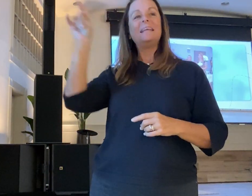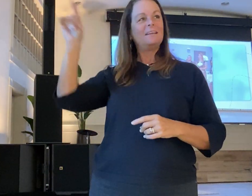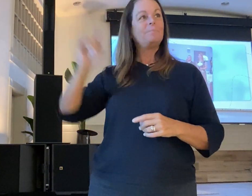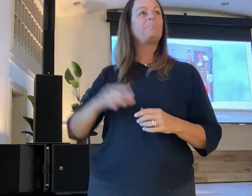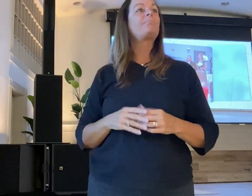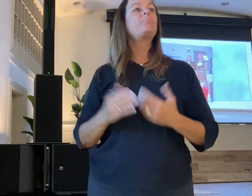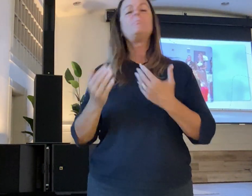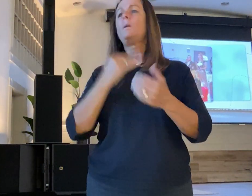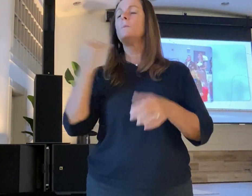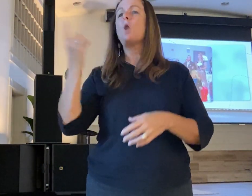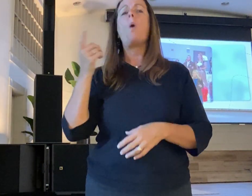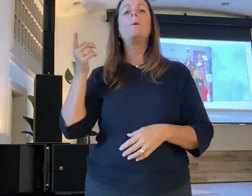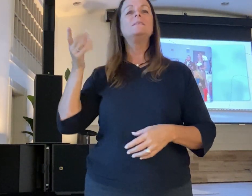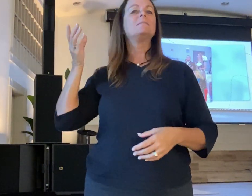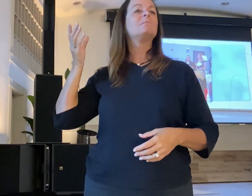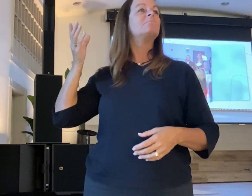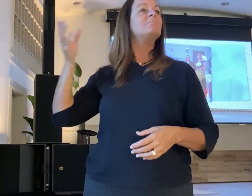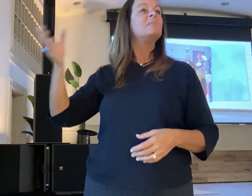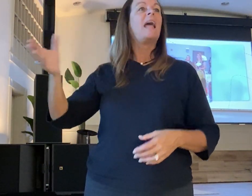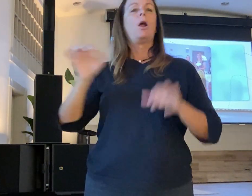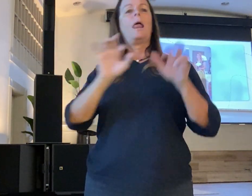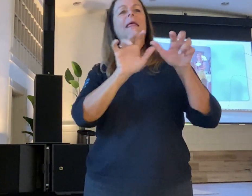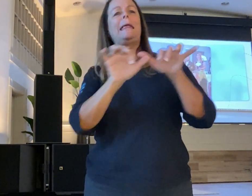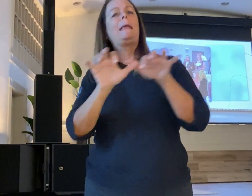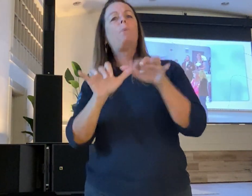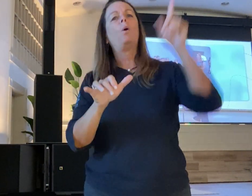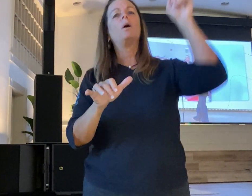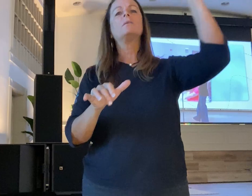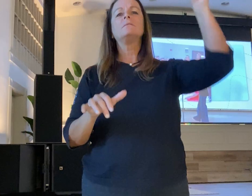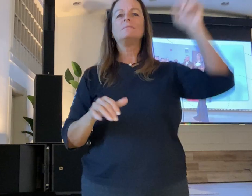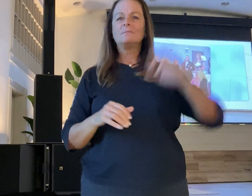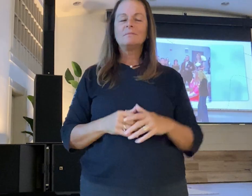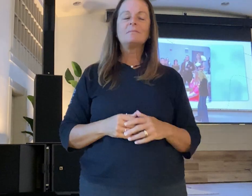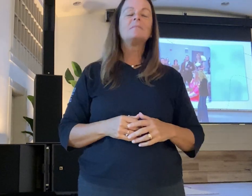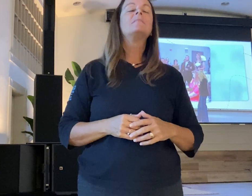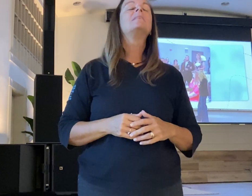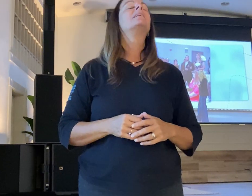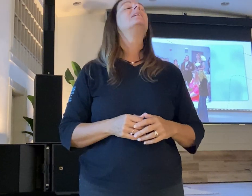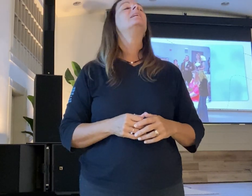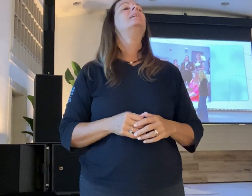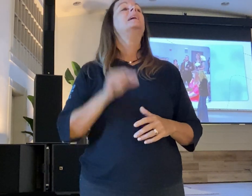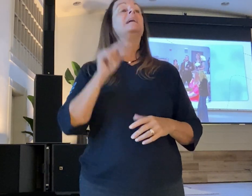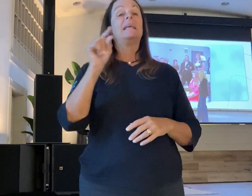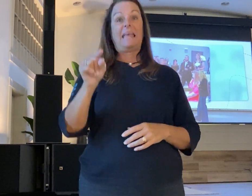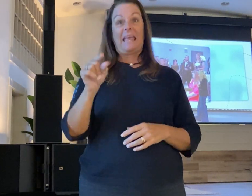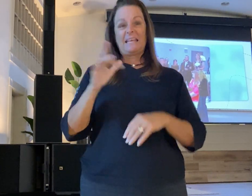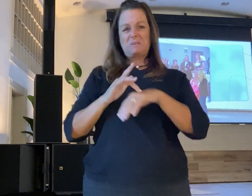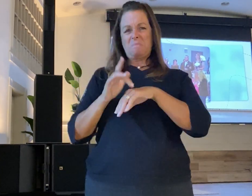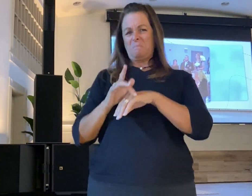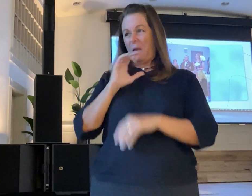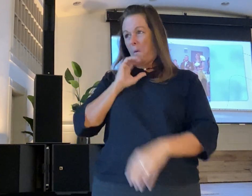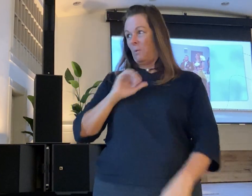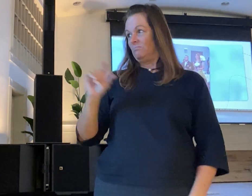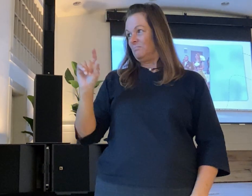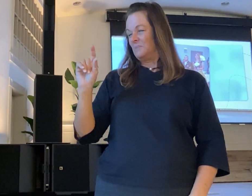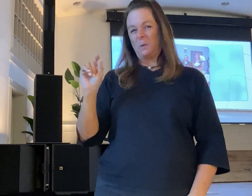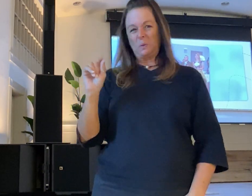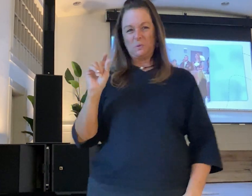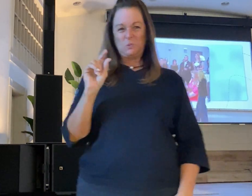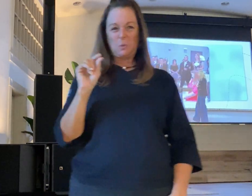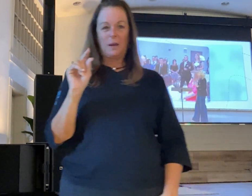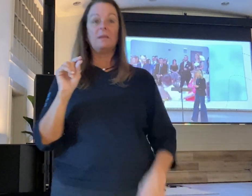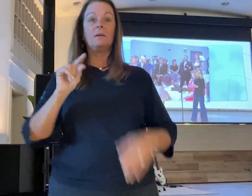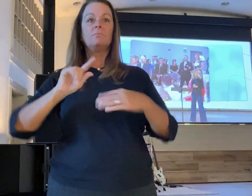on the platform almost every week. He's our keyboard player there. And Danny, when he was in his early 20s,